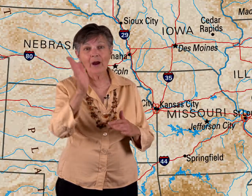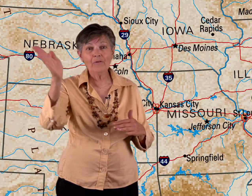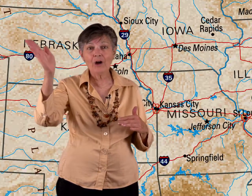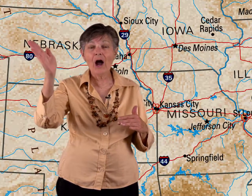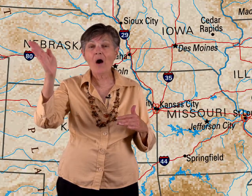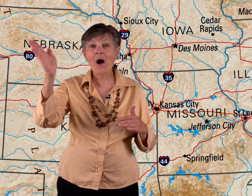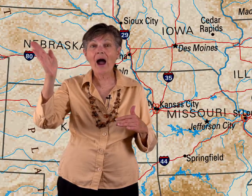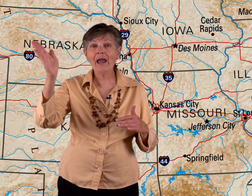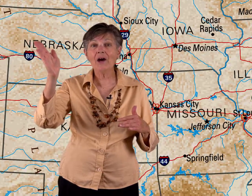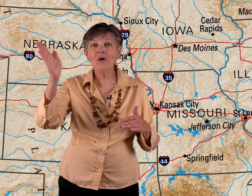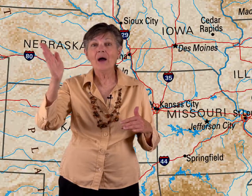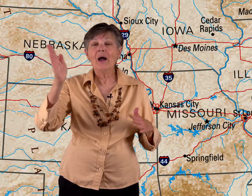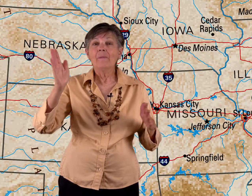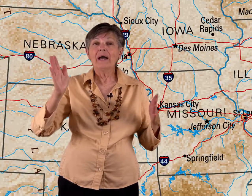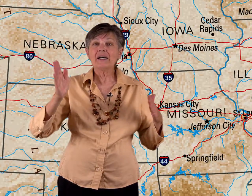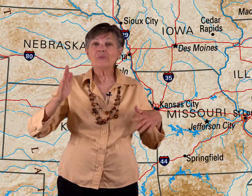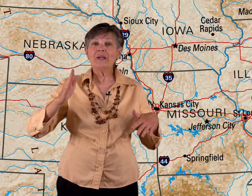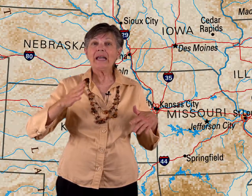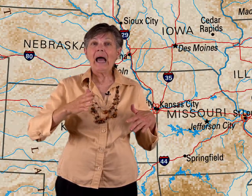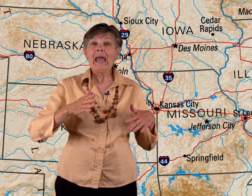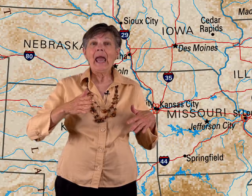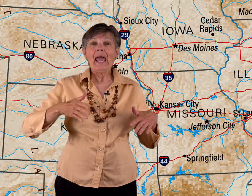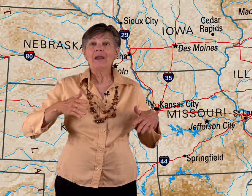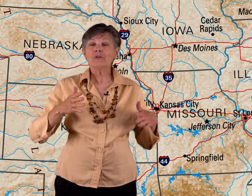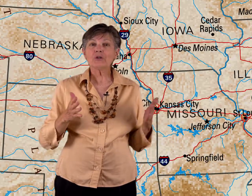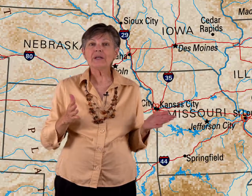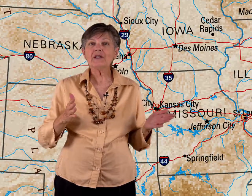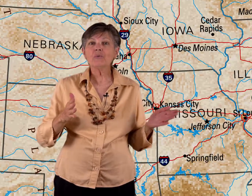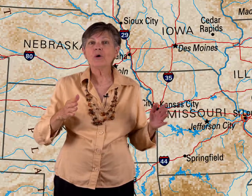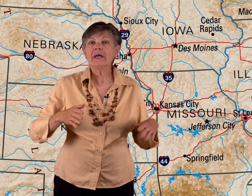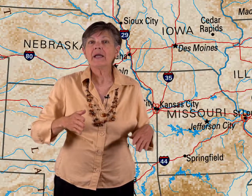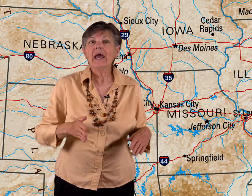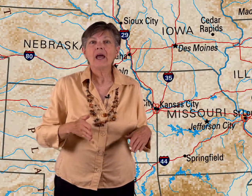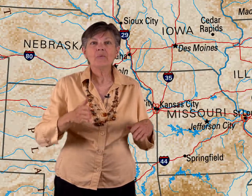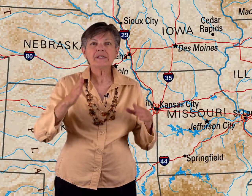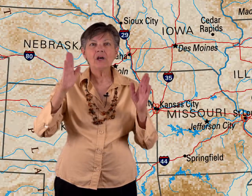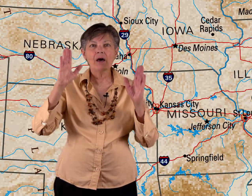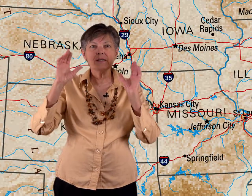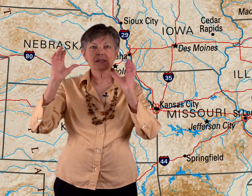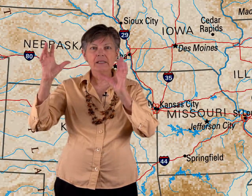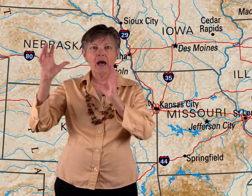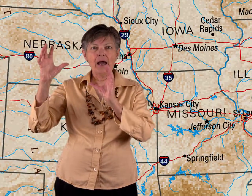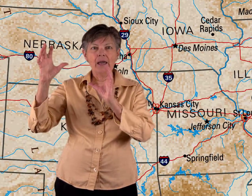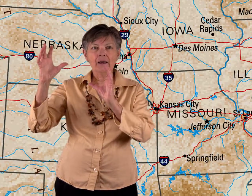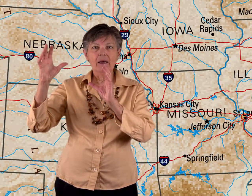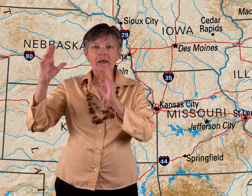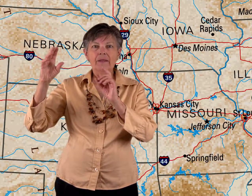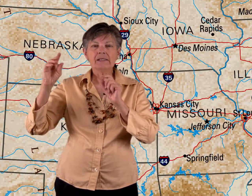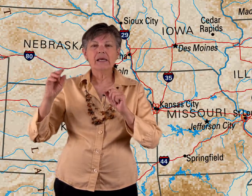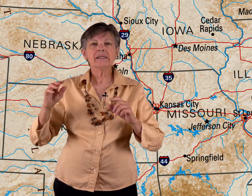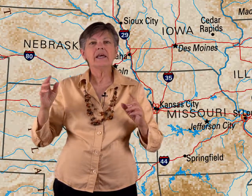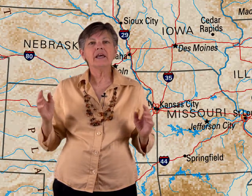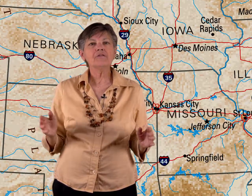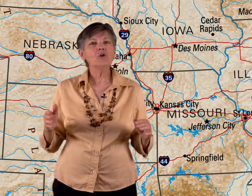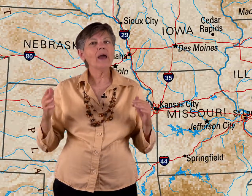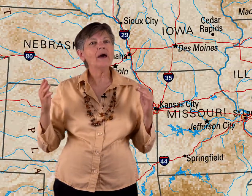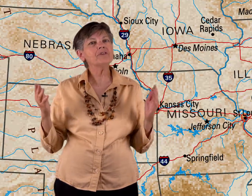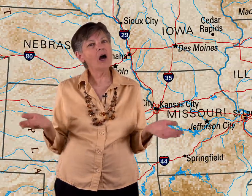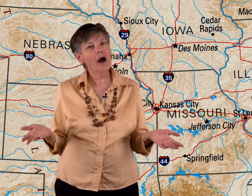over to Ohio, my husband and I, and it was early in the morning, and we saw this sign that says, if you have